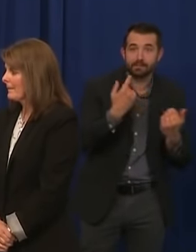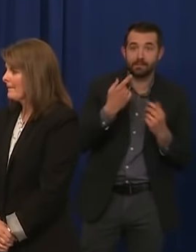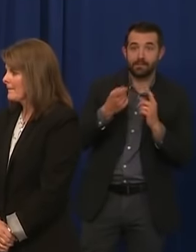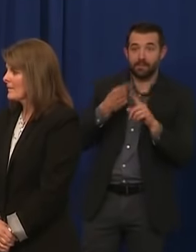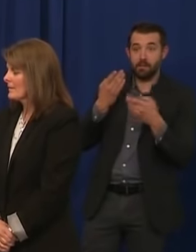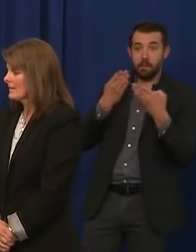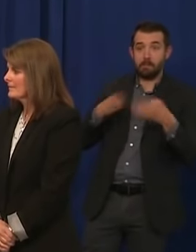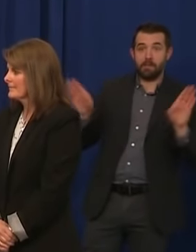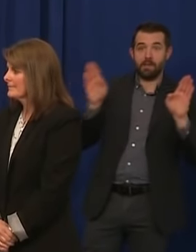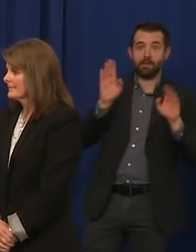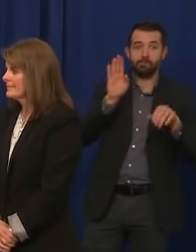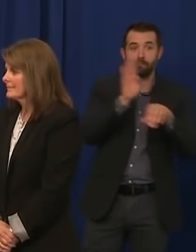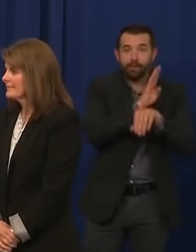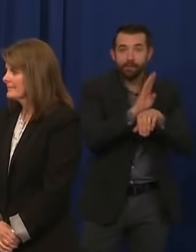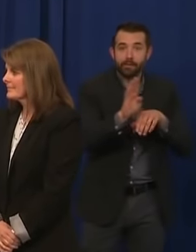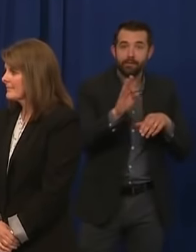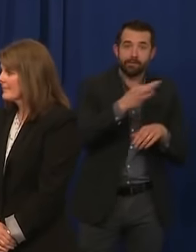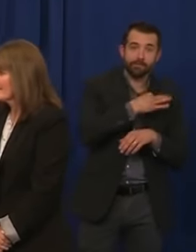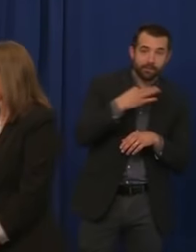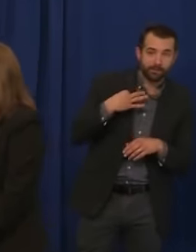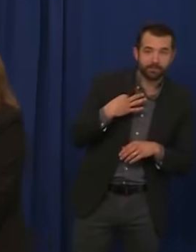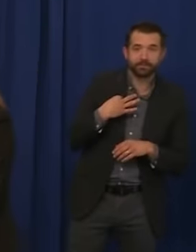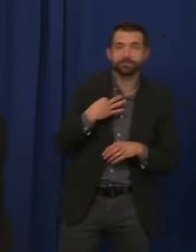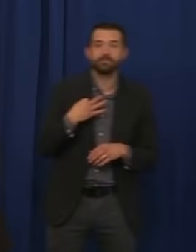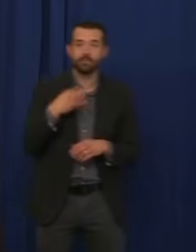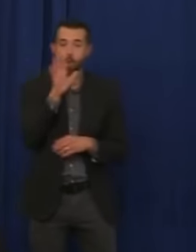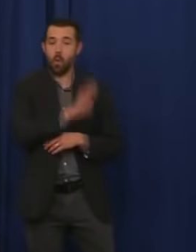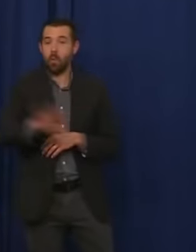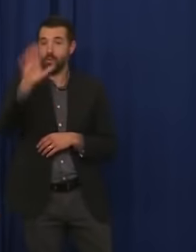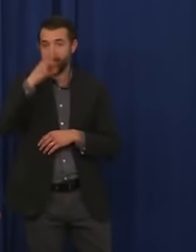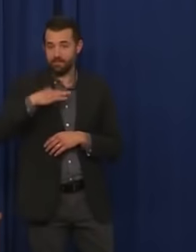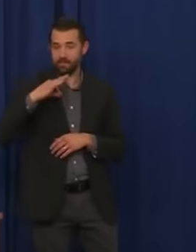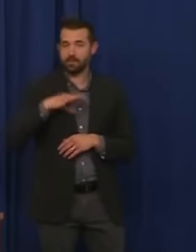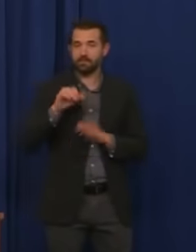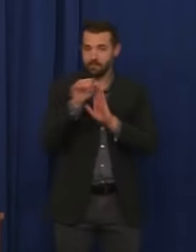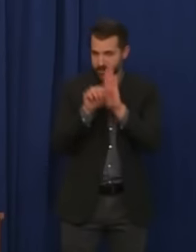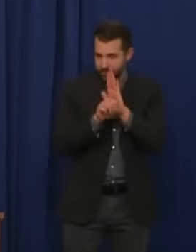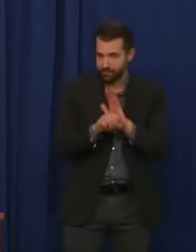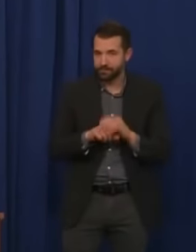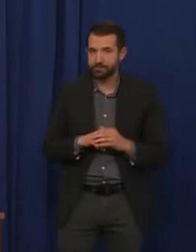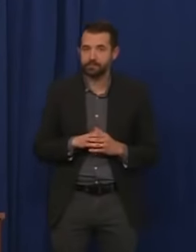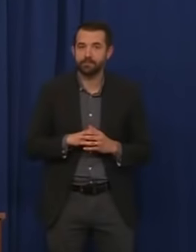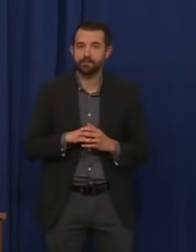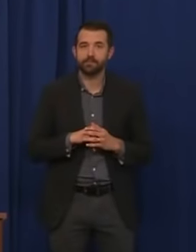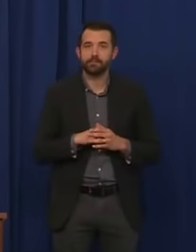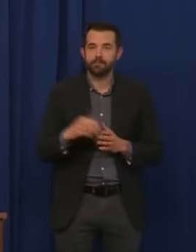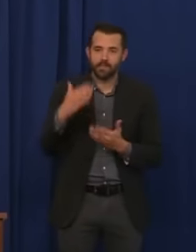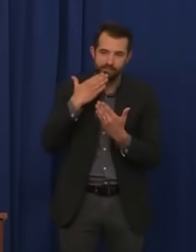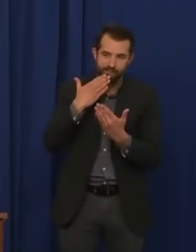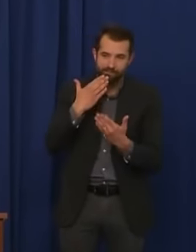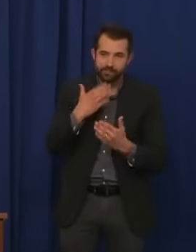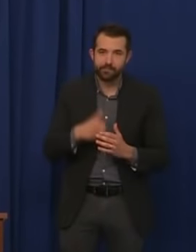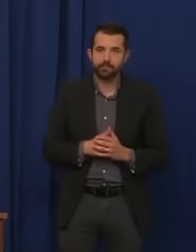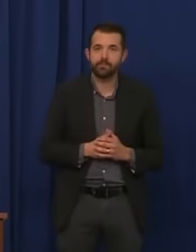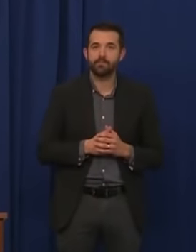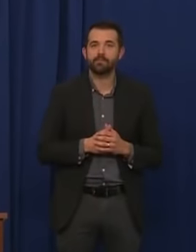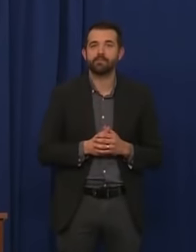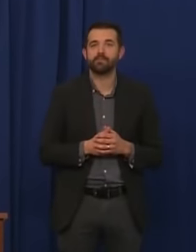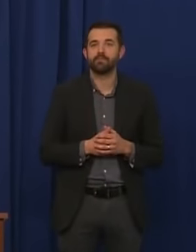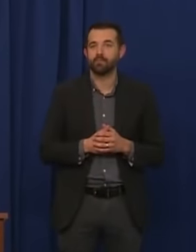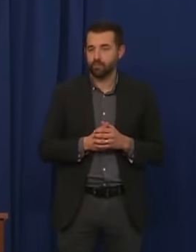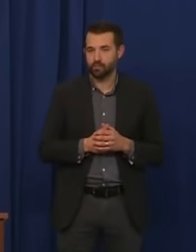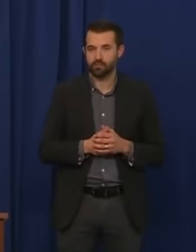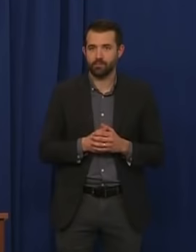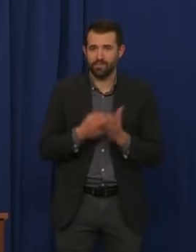and businesses and employees from all over the state. And she can address that, perhaps. Yeah, thank you, How Governor. Does that work? Yeah, so we appreciate, and honestly,